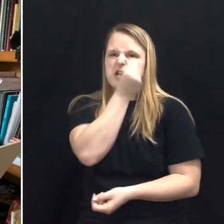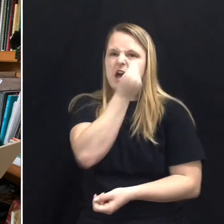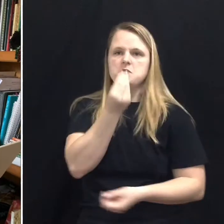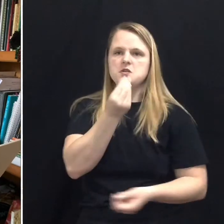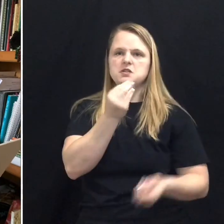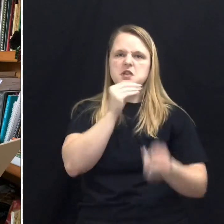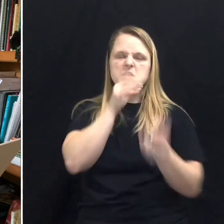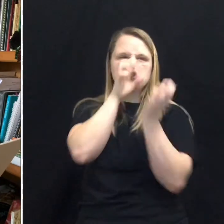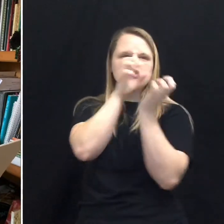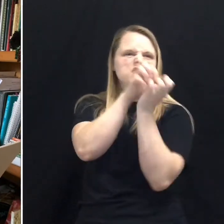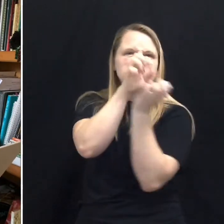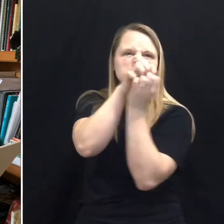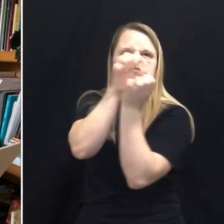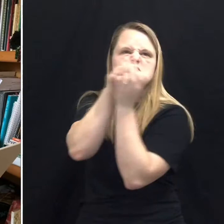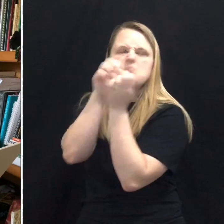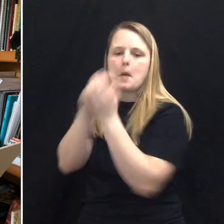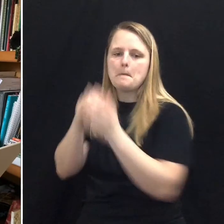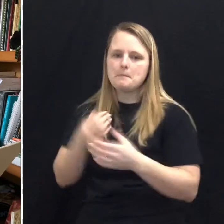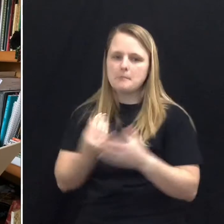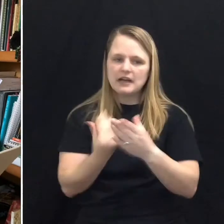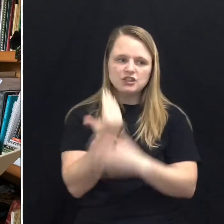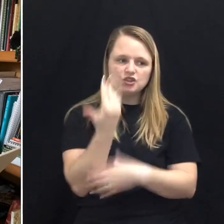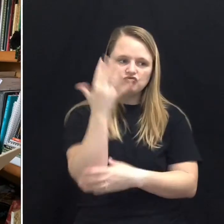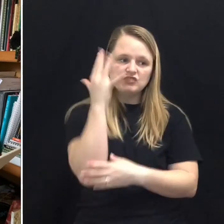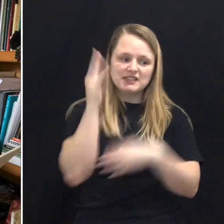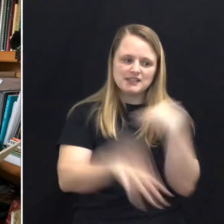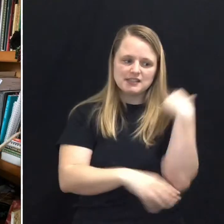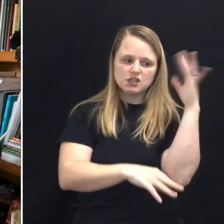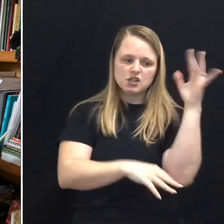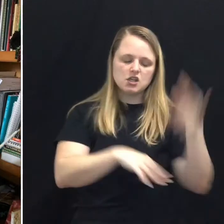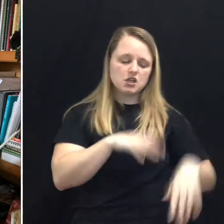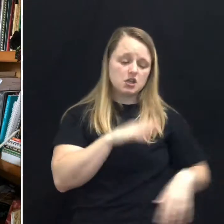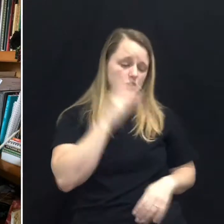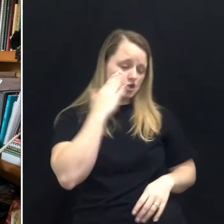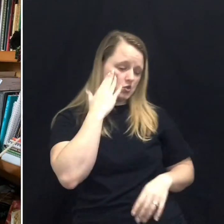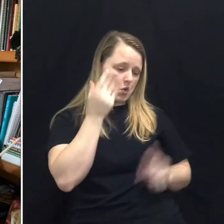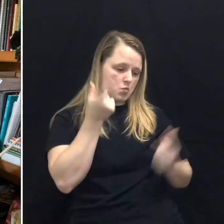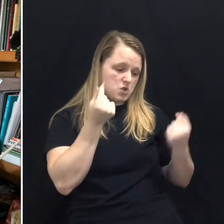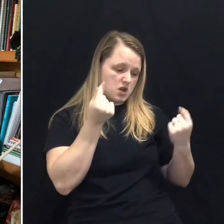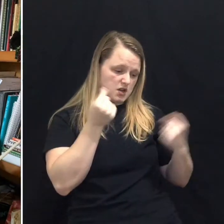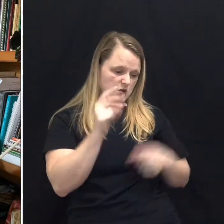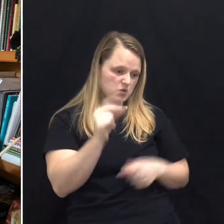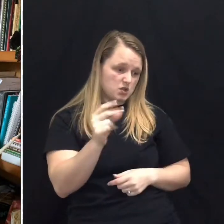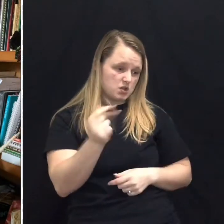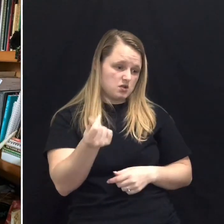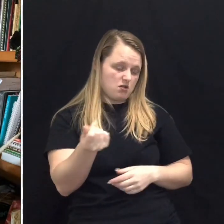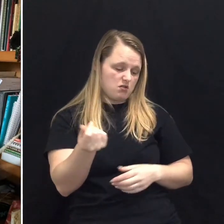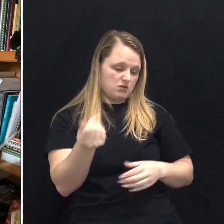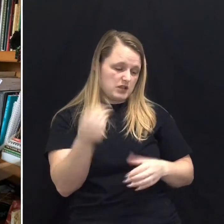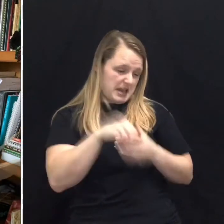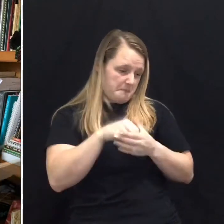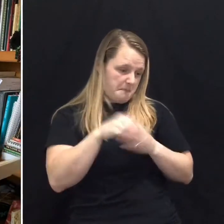my trees. Do you know what I do to dogs I find in my garden?"